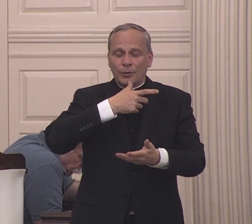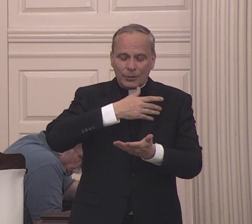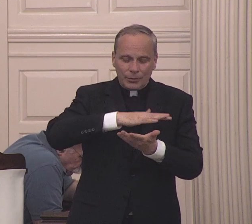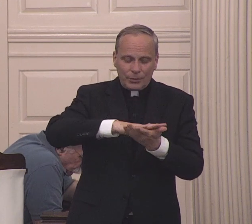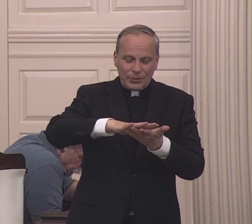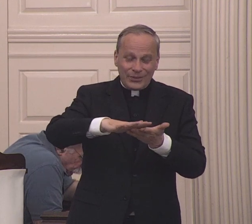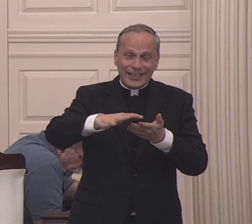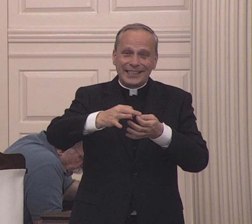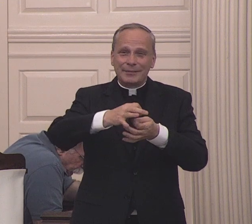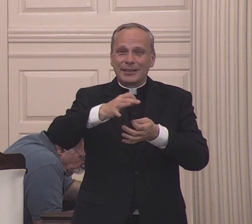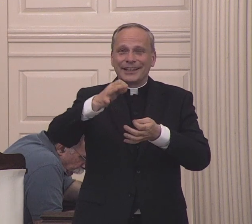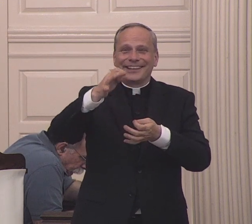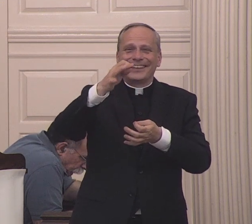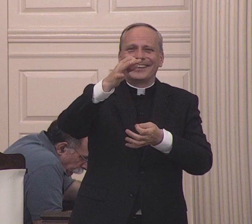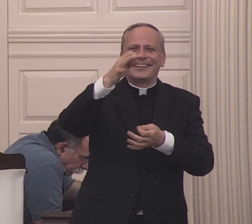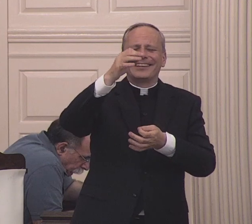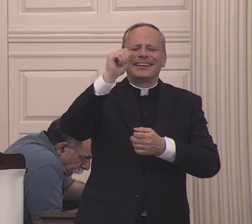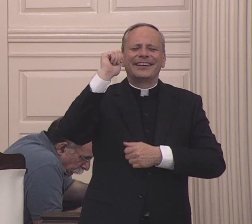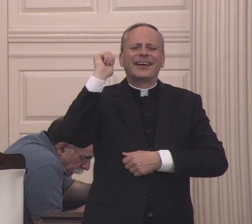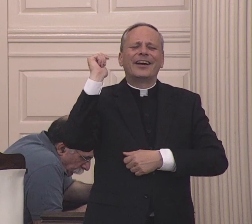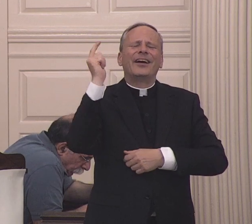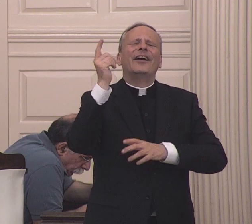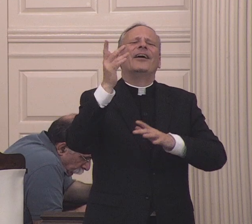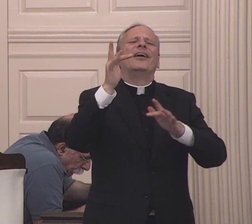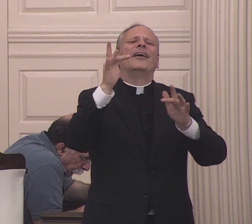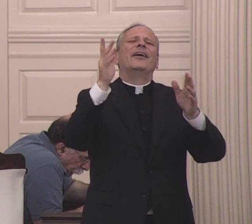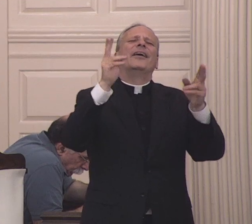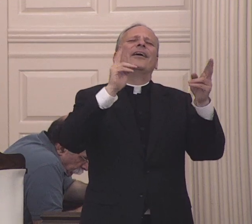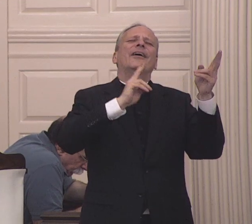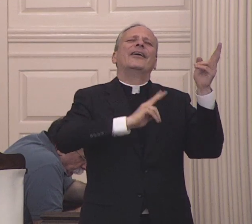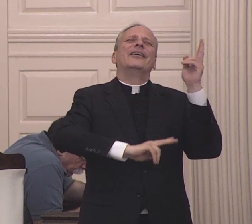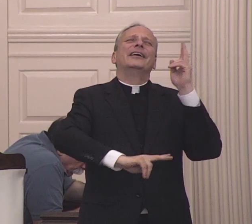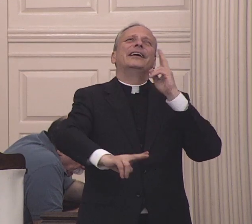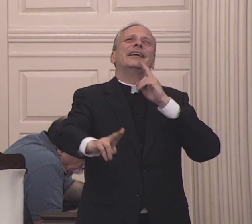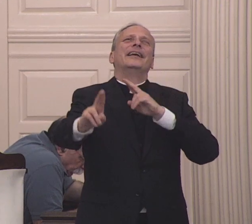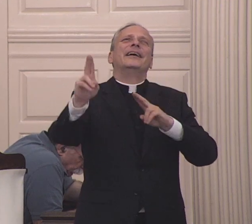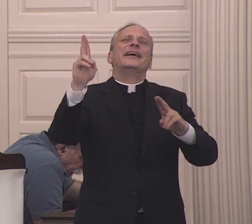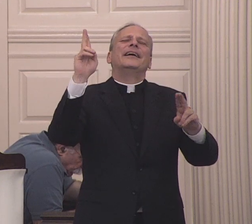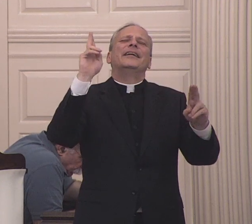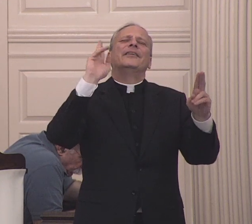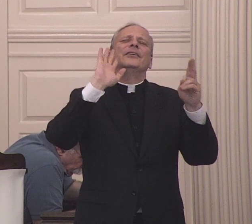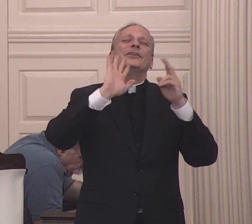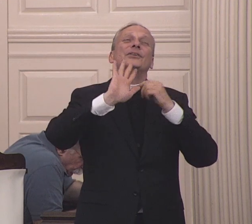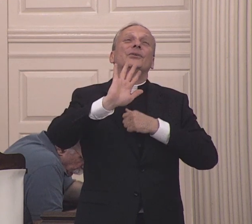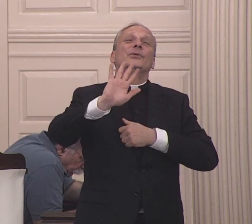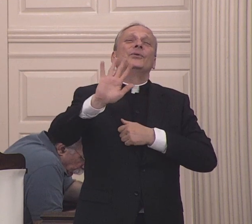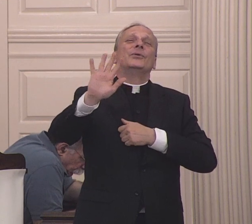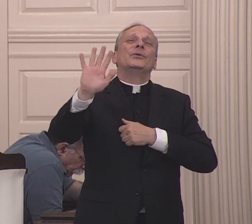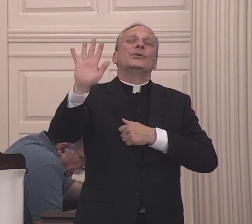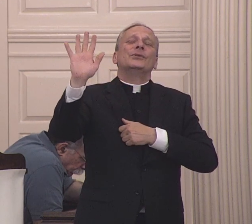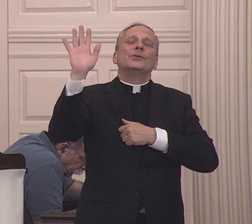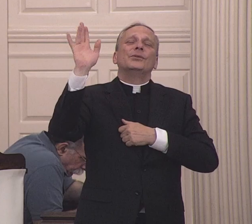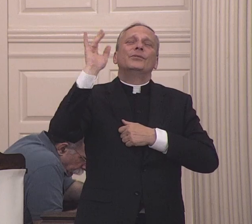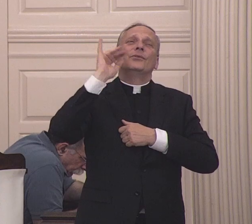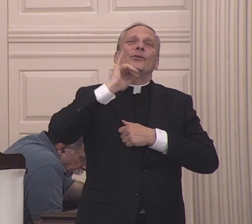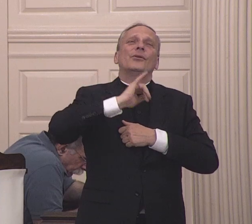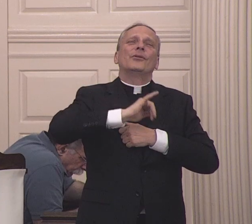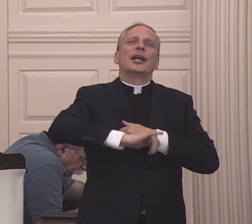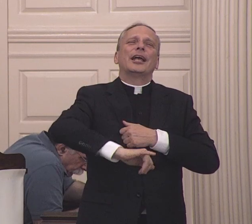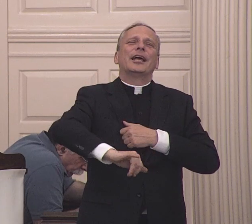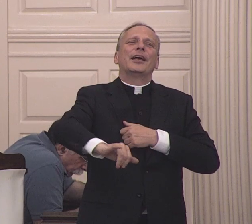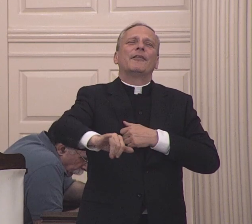the Holy Spirit, all glory and honor is yours,